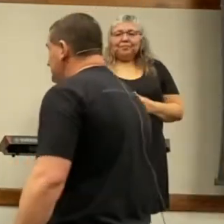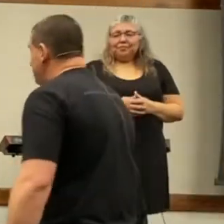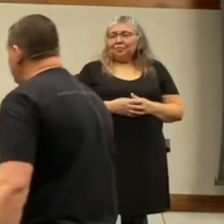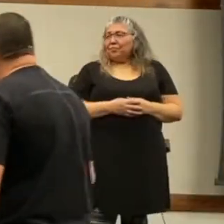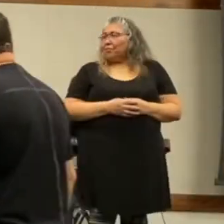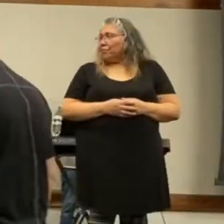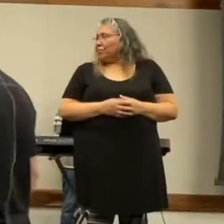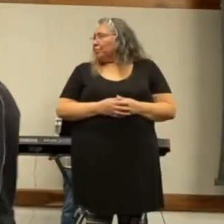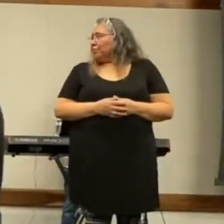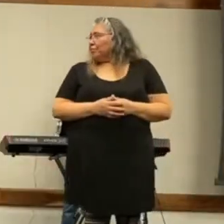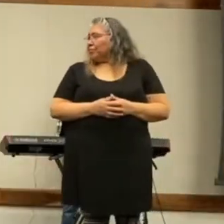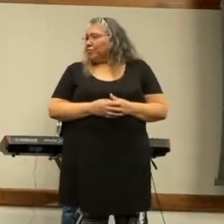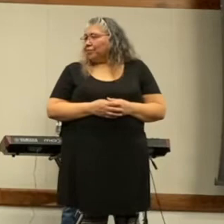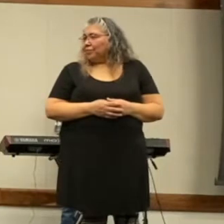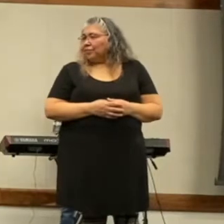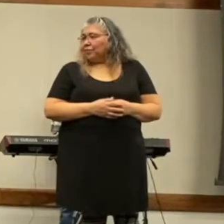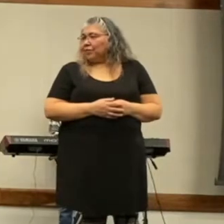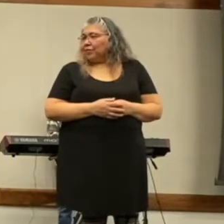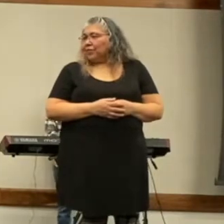This?